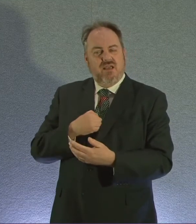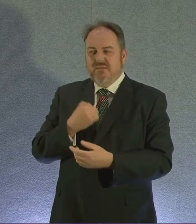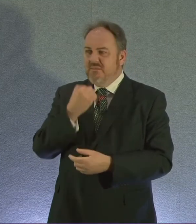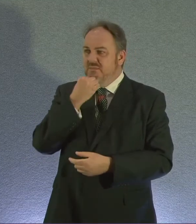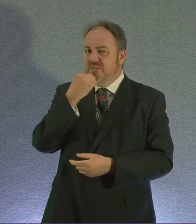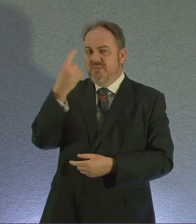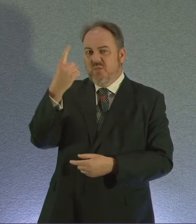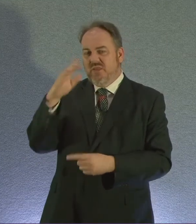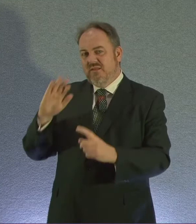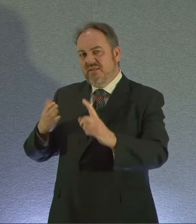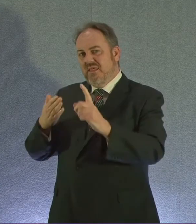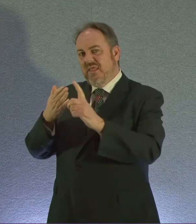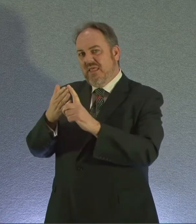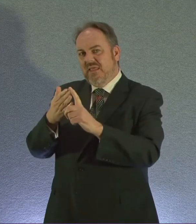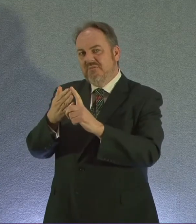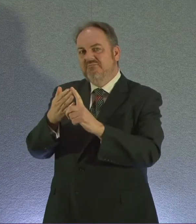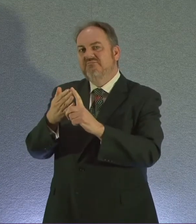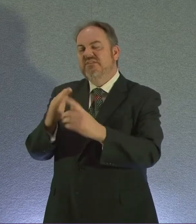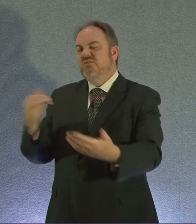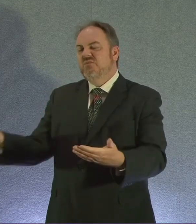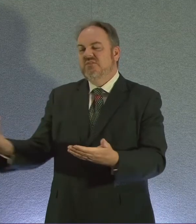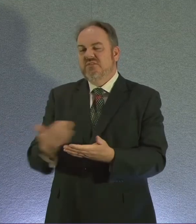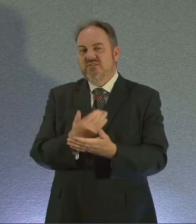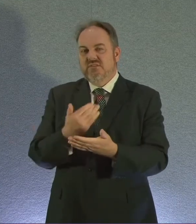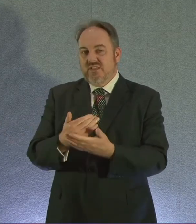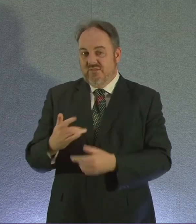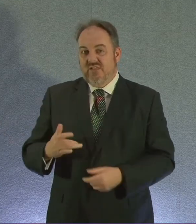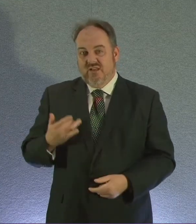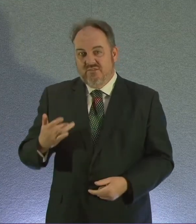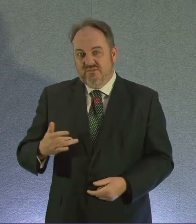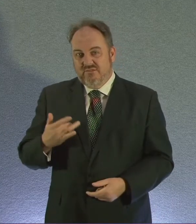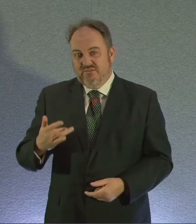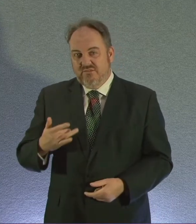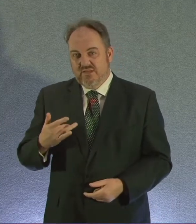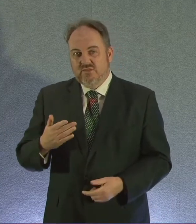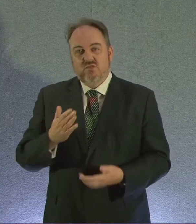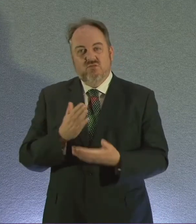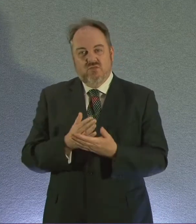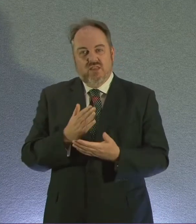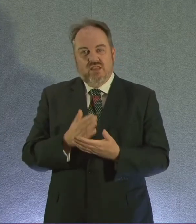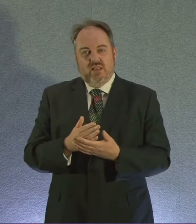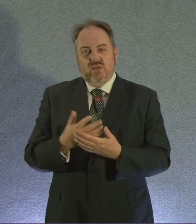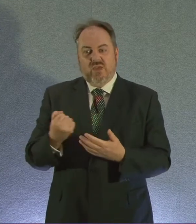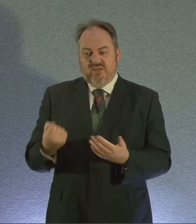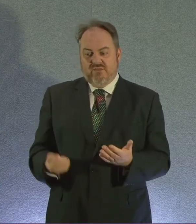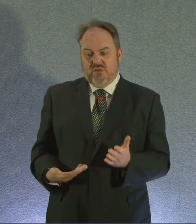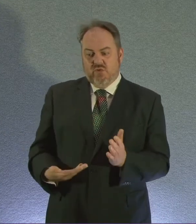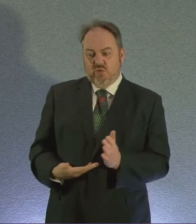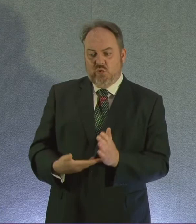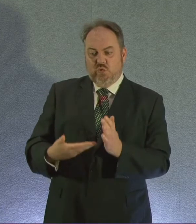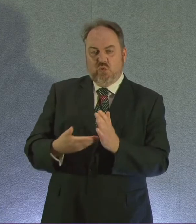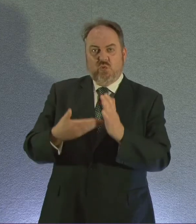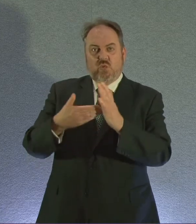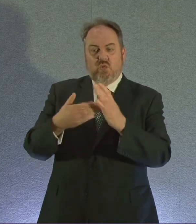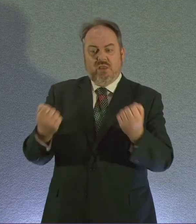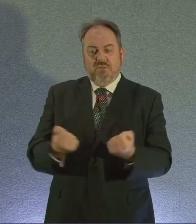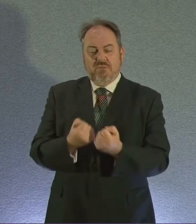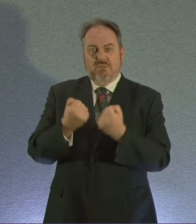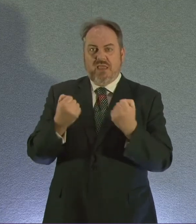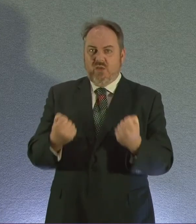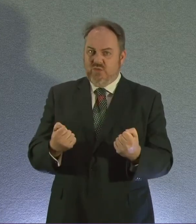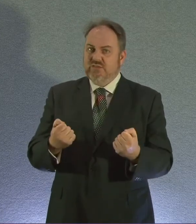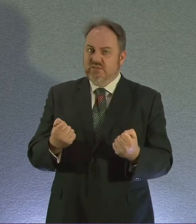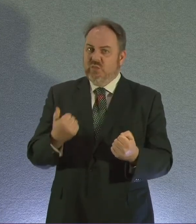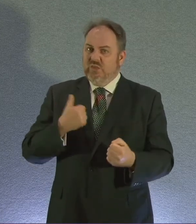lives. Now, much has been made of the monitoring of this extensive suite of powers that's been made available, and I think it's very important that we have